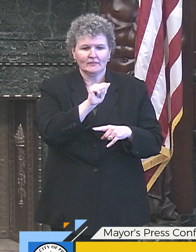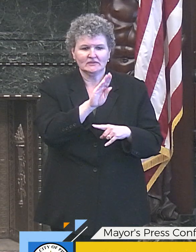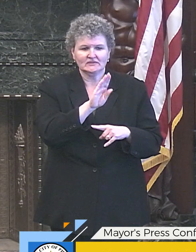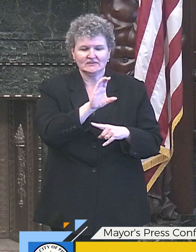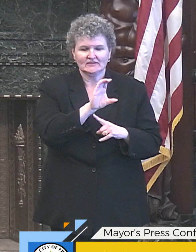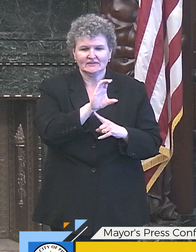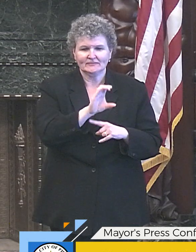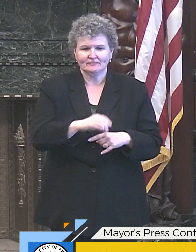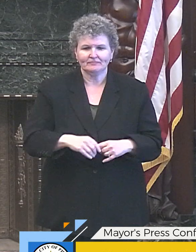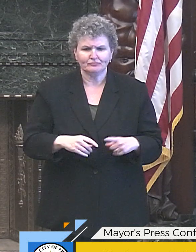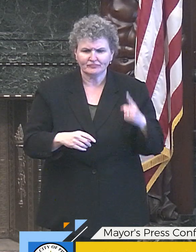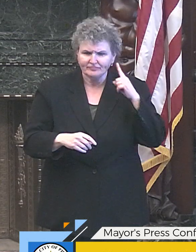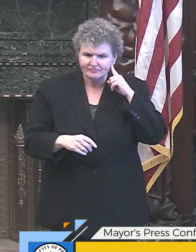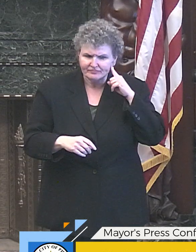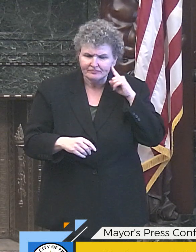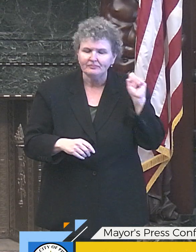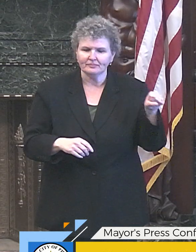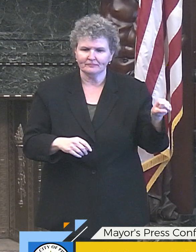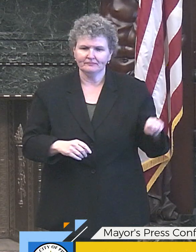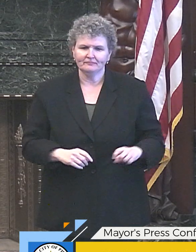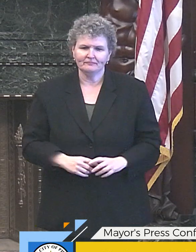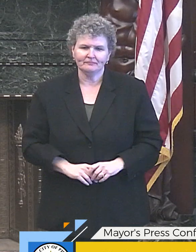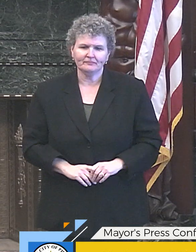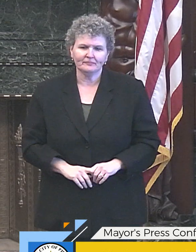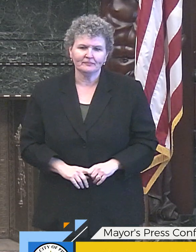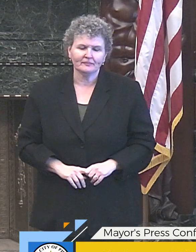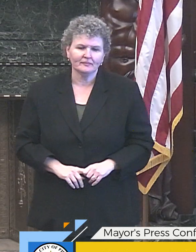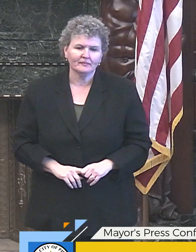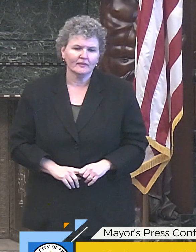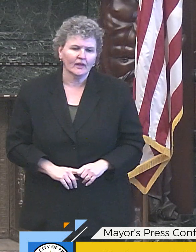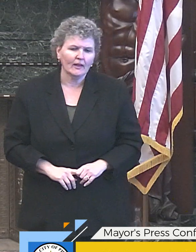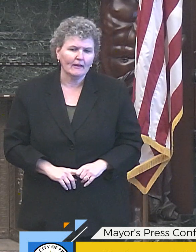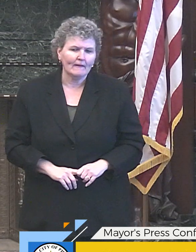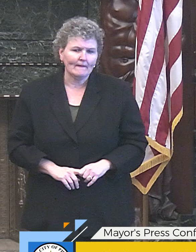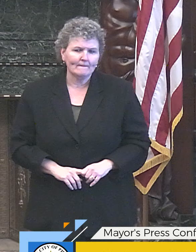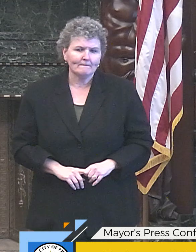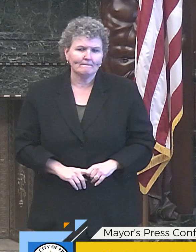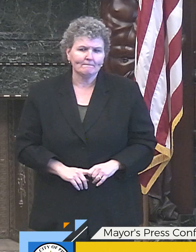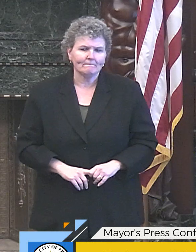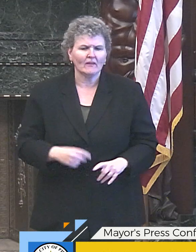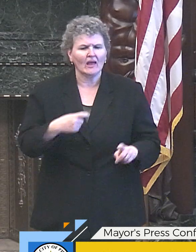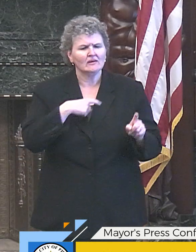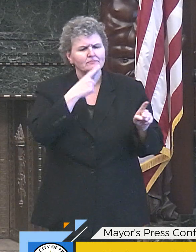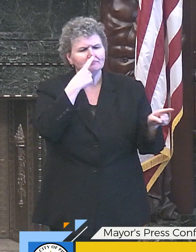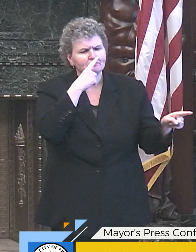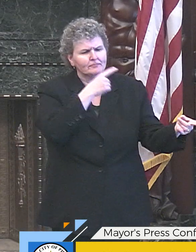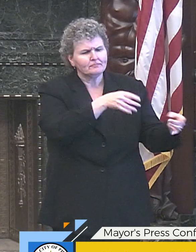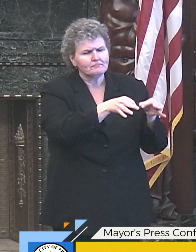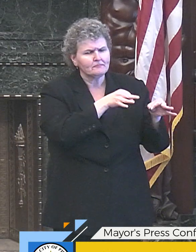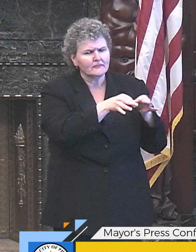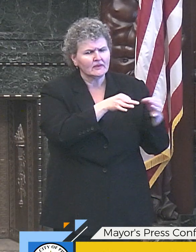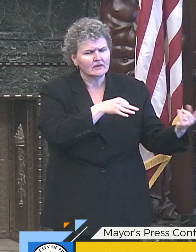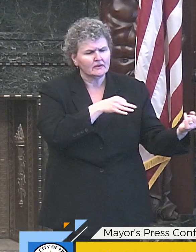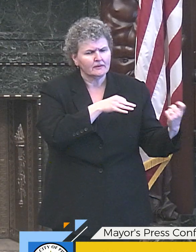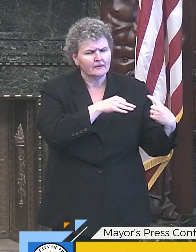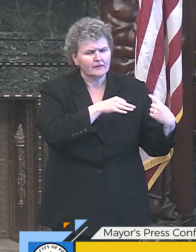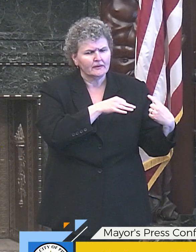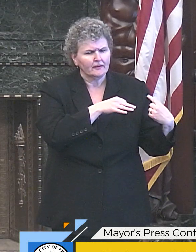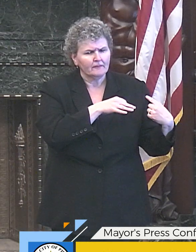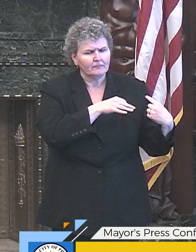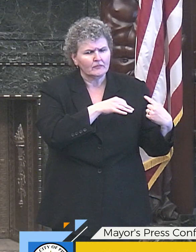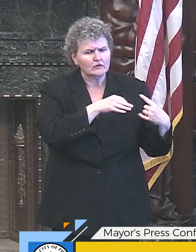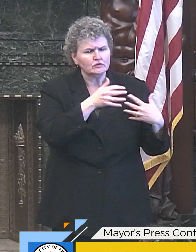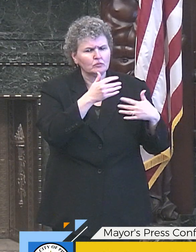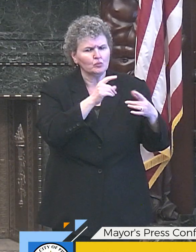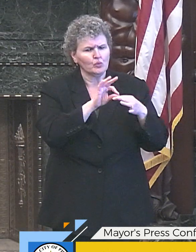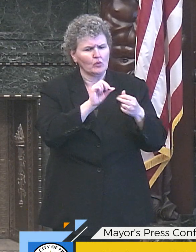hear me? Yes. Thank you. Okay, so can you, can someone explain like what is and what is not allowed with social distancing?